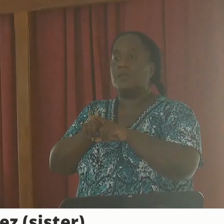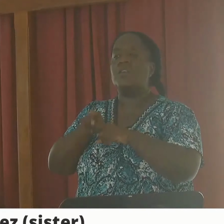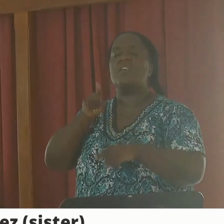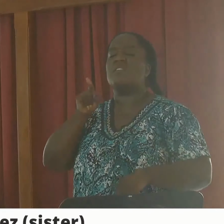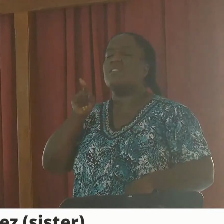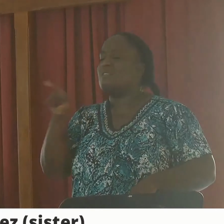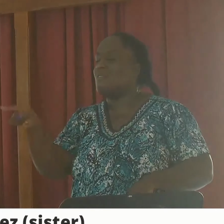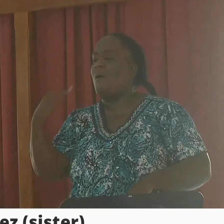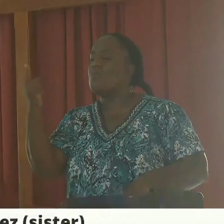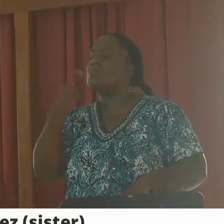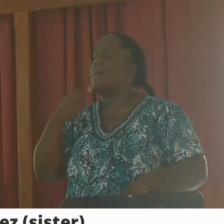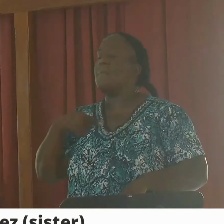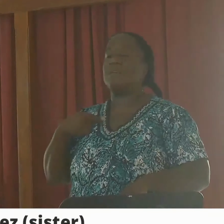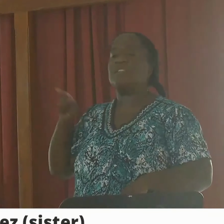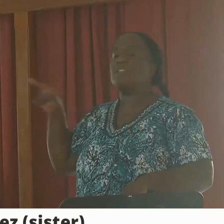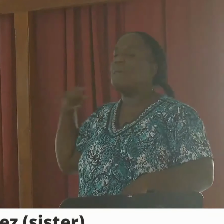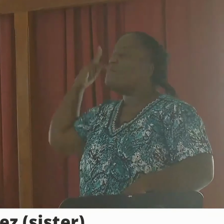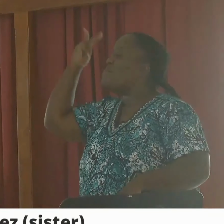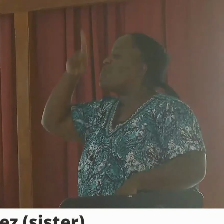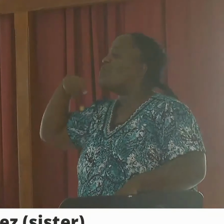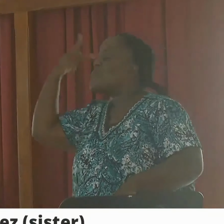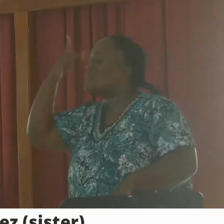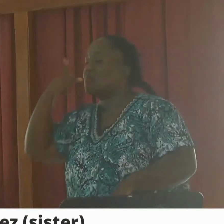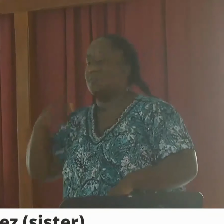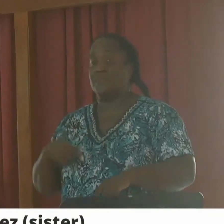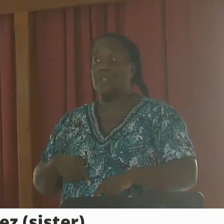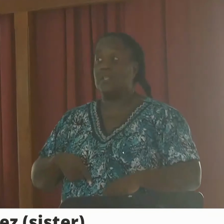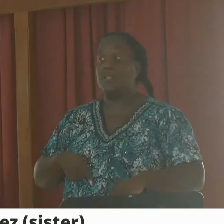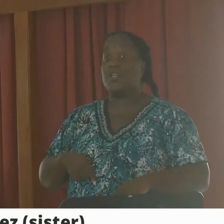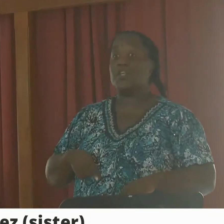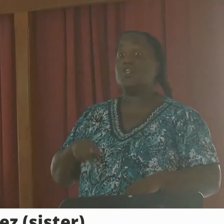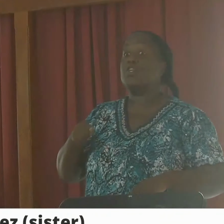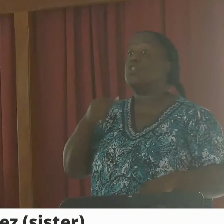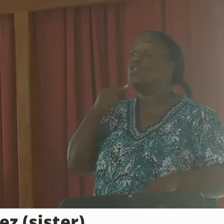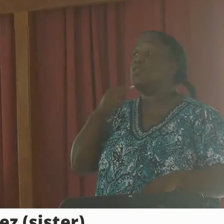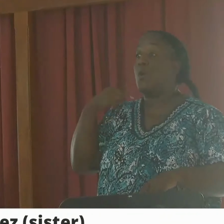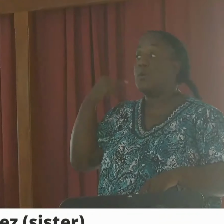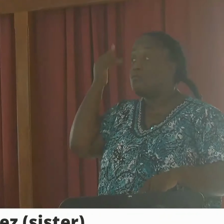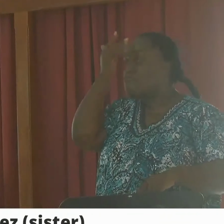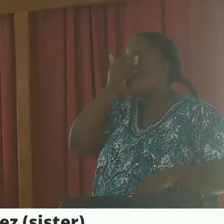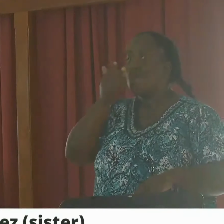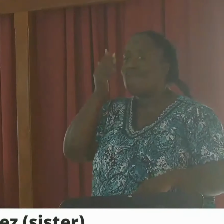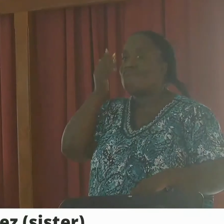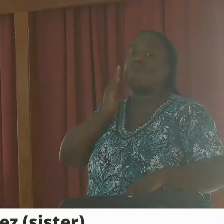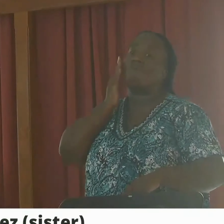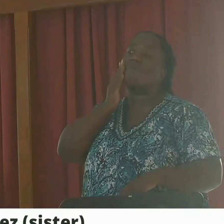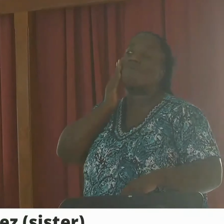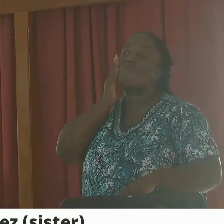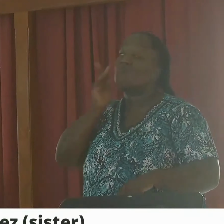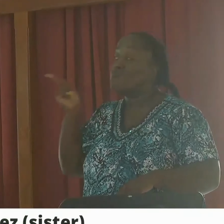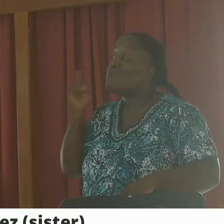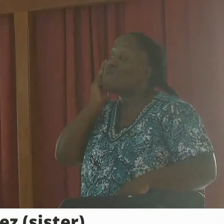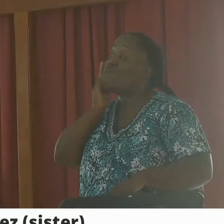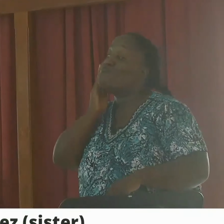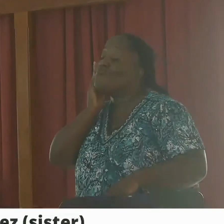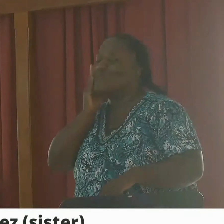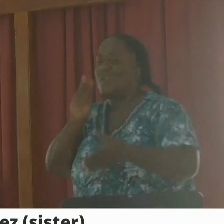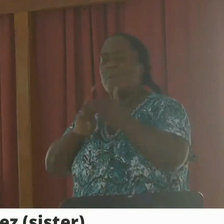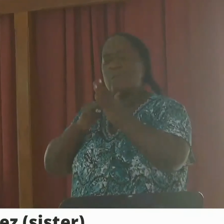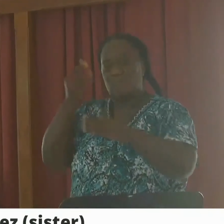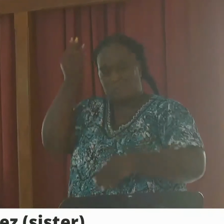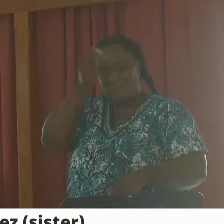he always used to tell me, I am pretty. And he said it by the action of rubbing his palm against his right cheek. He